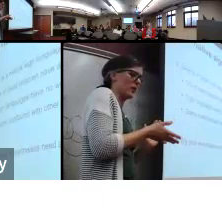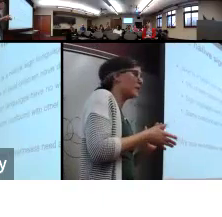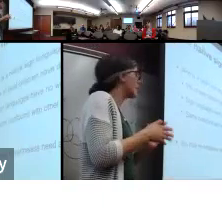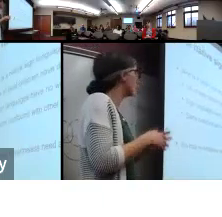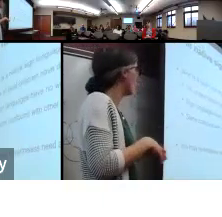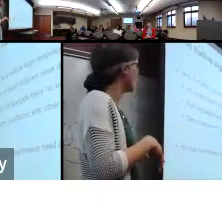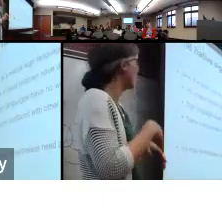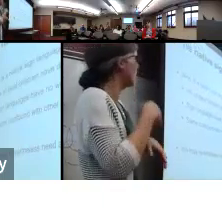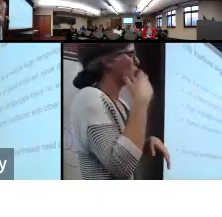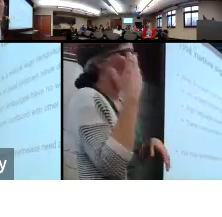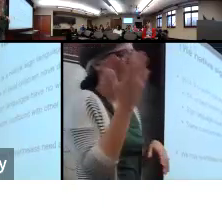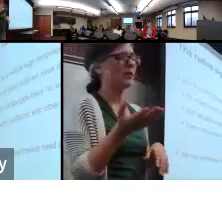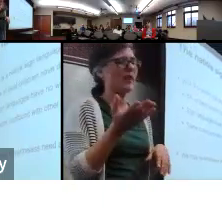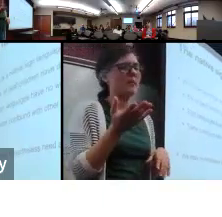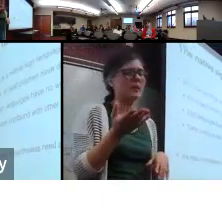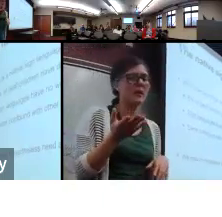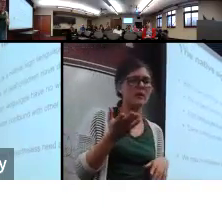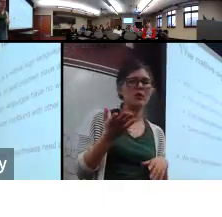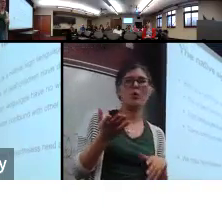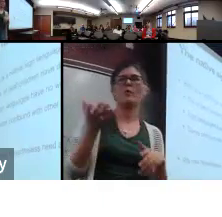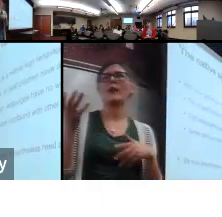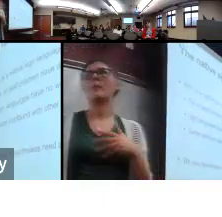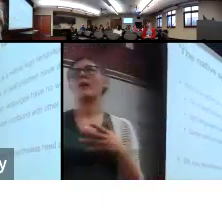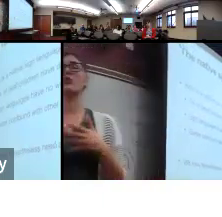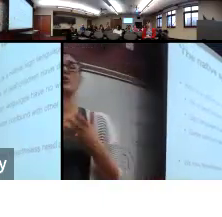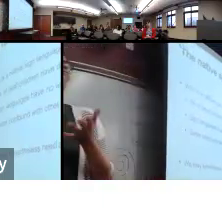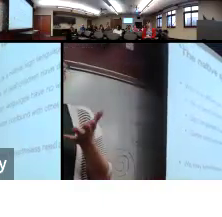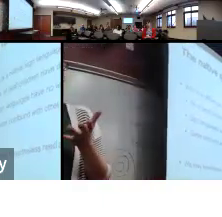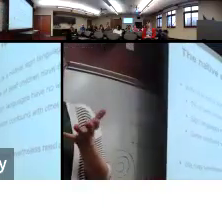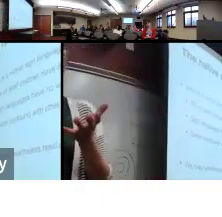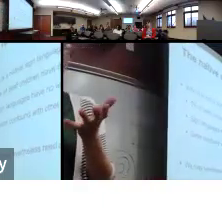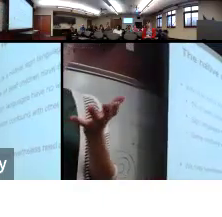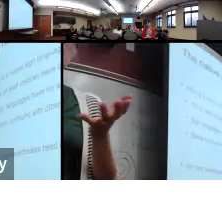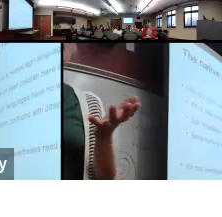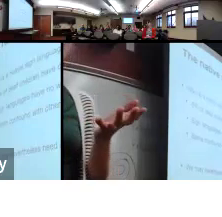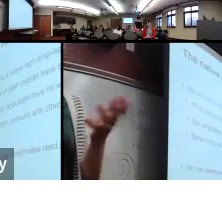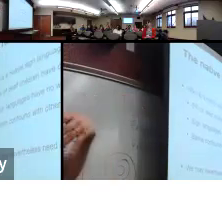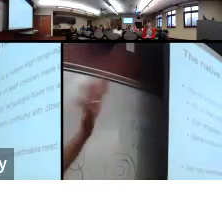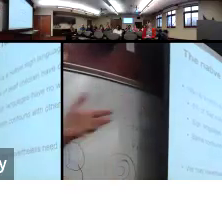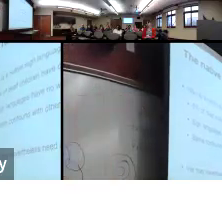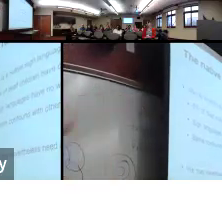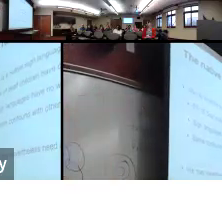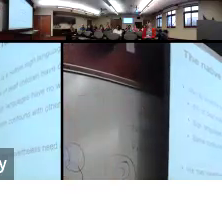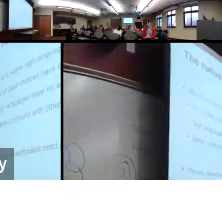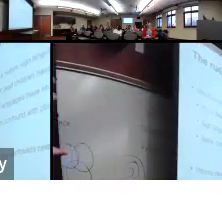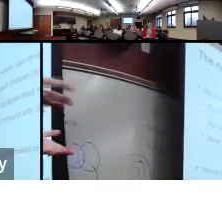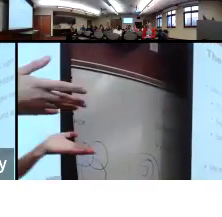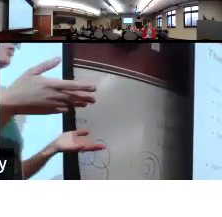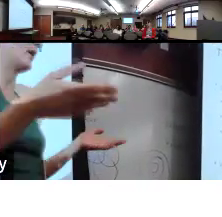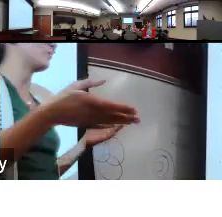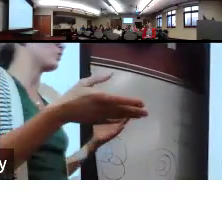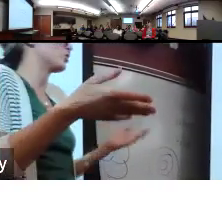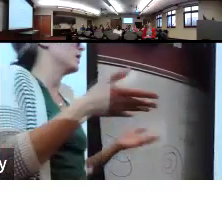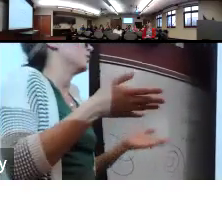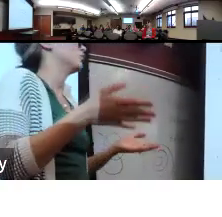deaf children, they're born to hearing families. And so their parents don't know sign language, which means that they don't have immediate